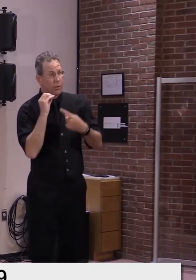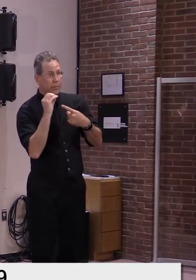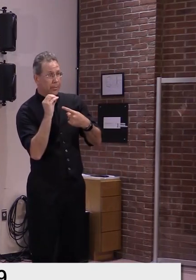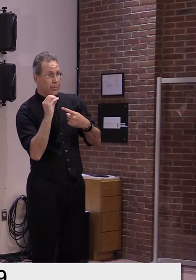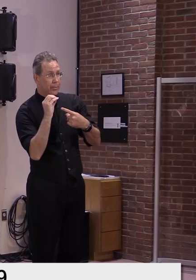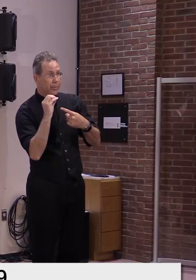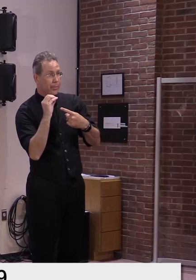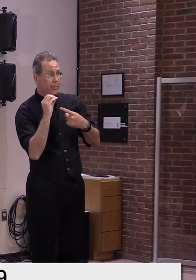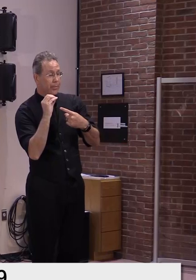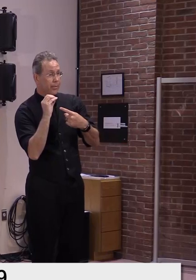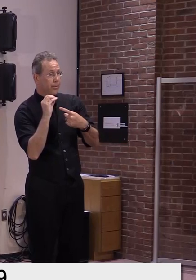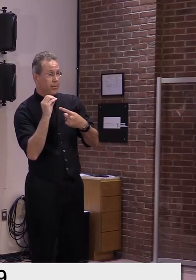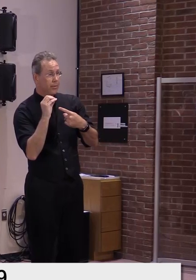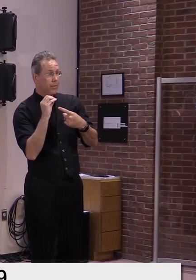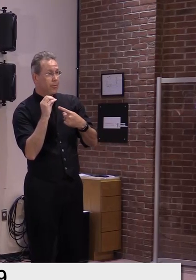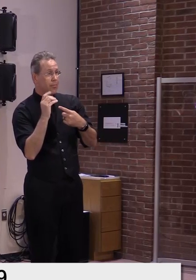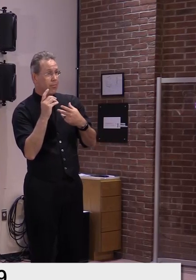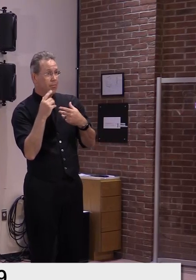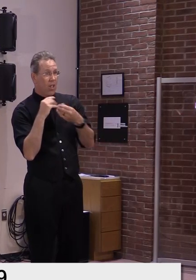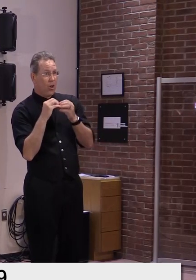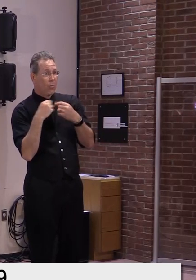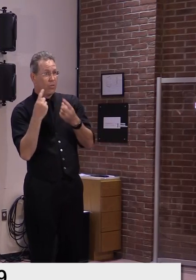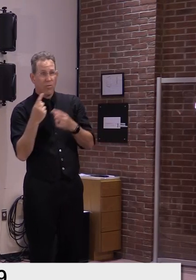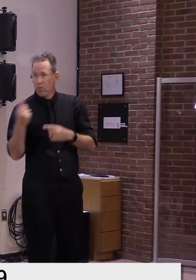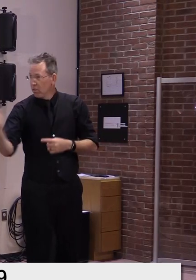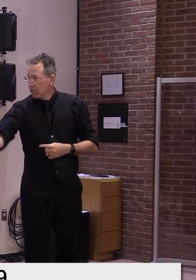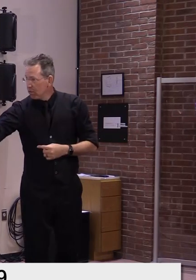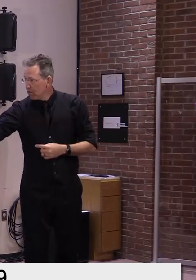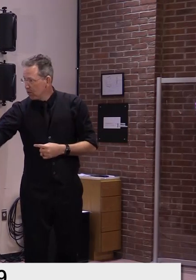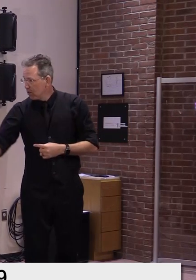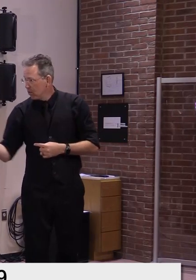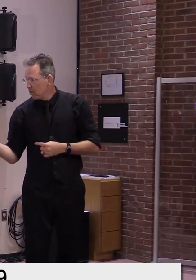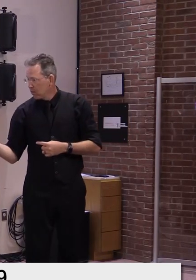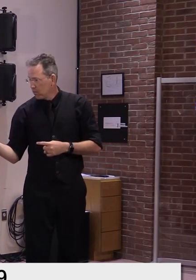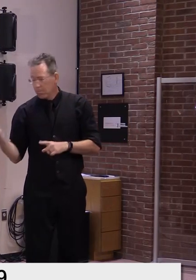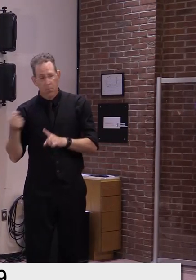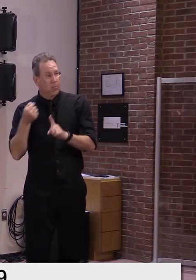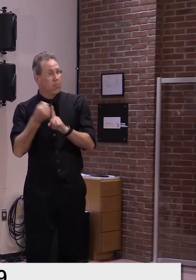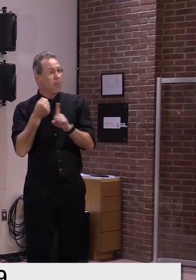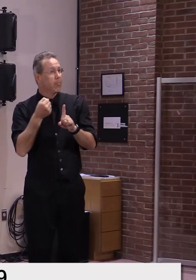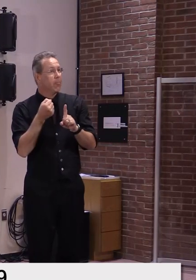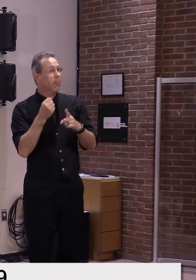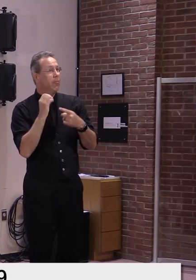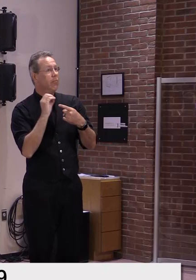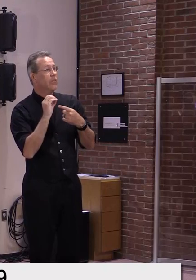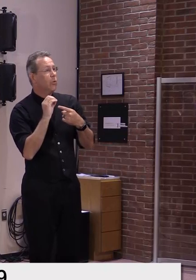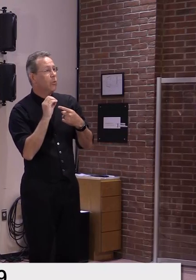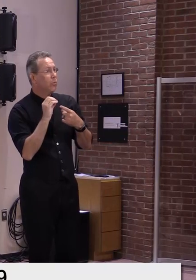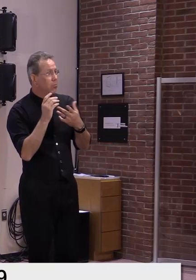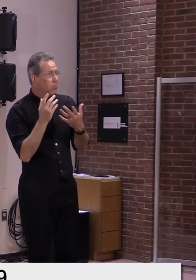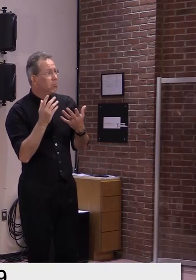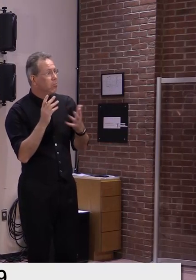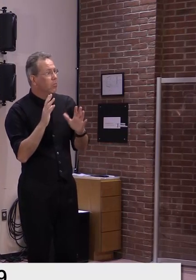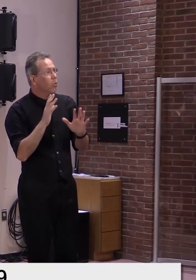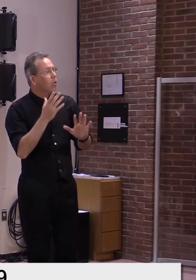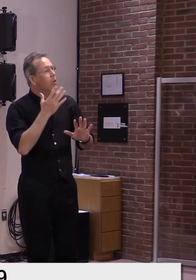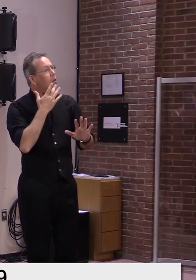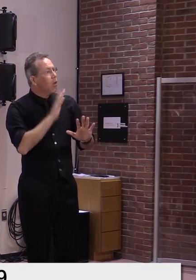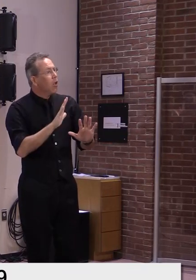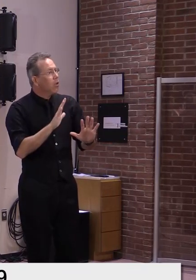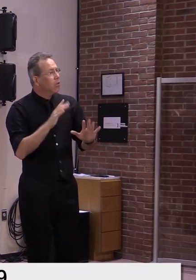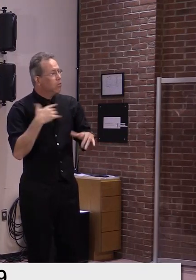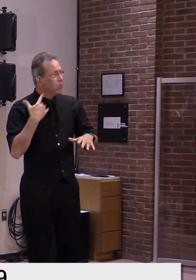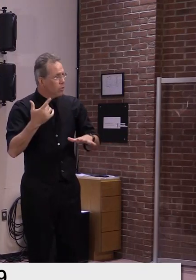any point over the last 6 weeks, or 6 months, rather. First and most fortunately, Vermont has gone over a